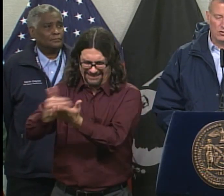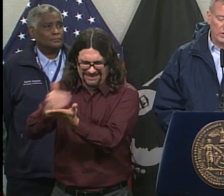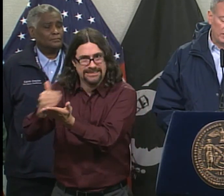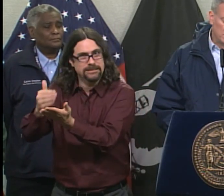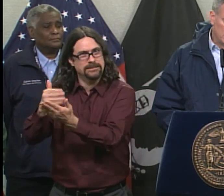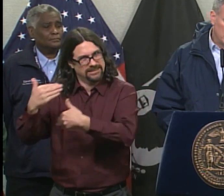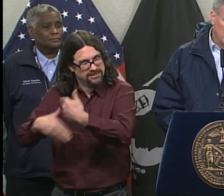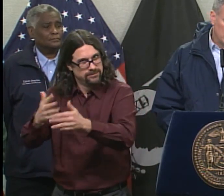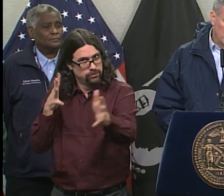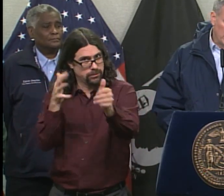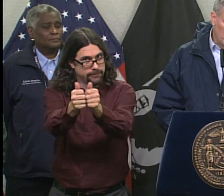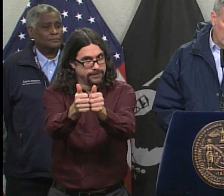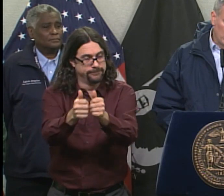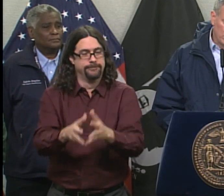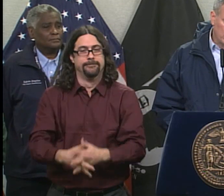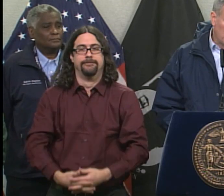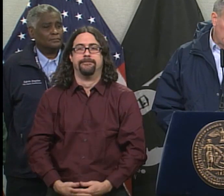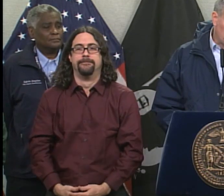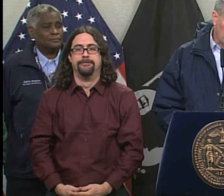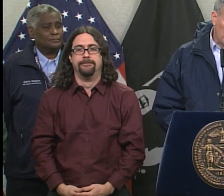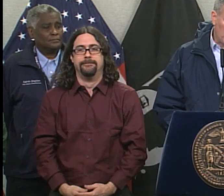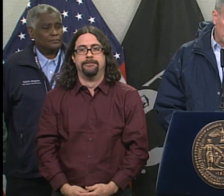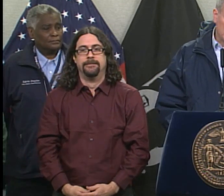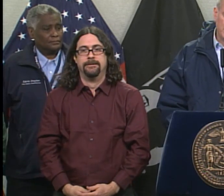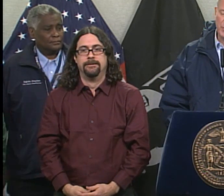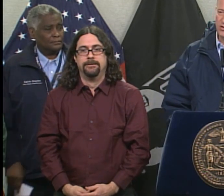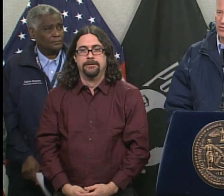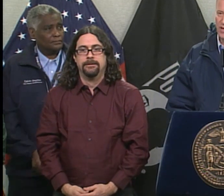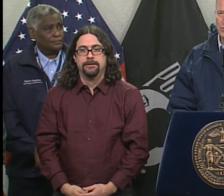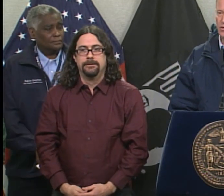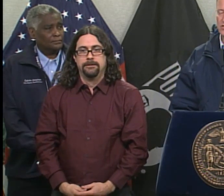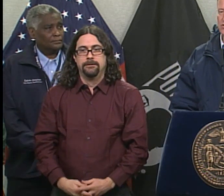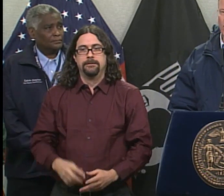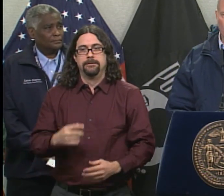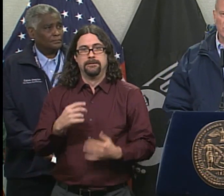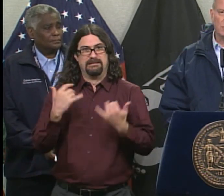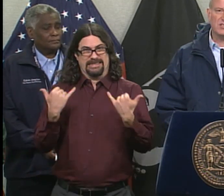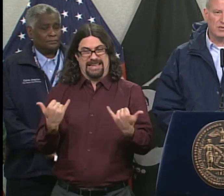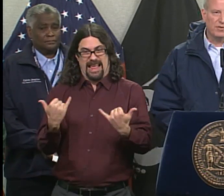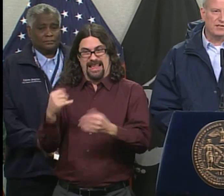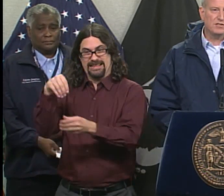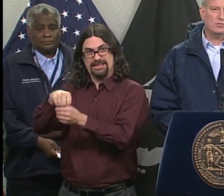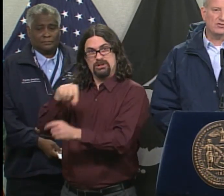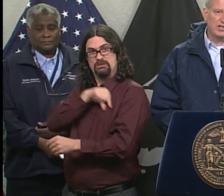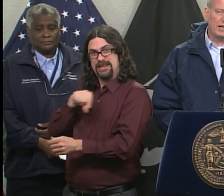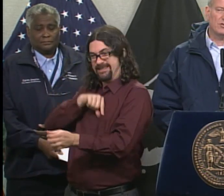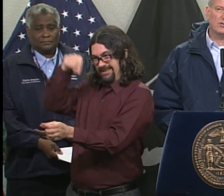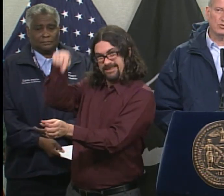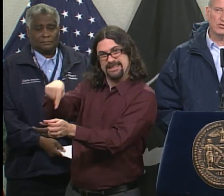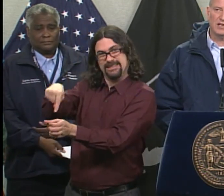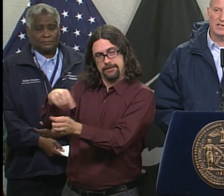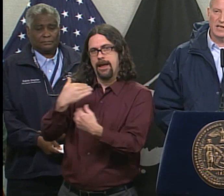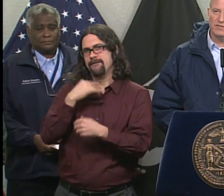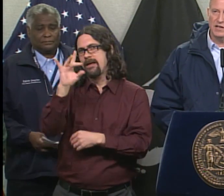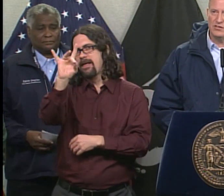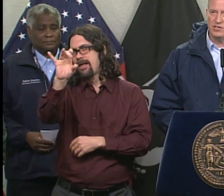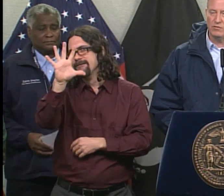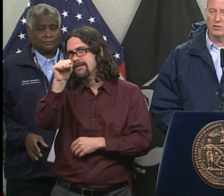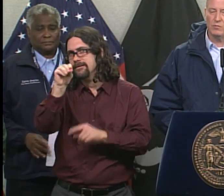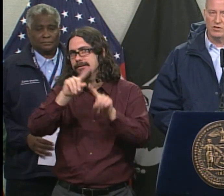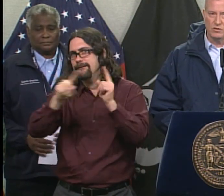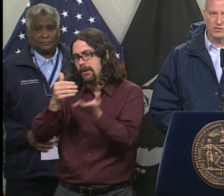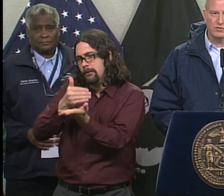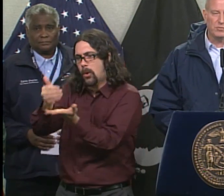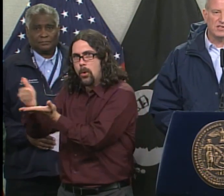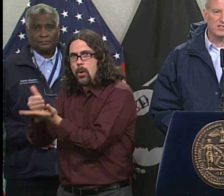in Queens. So we got more work to do. And look, I want to say to people in all 5 boroughs, there's always going to be some places with challenges. We're trying to identify each and every